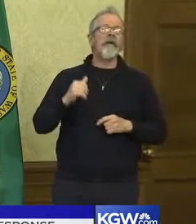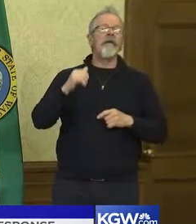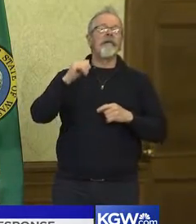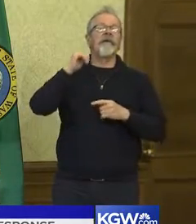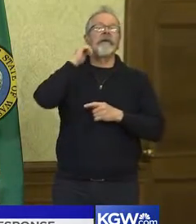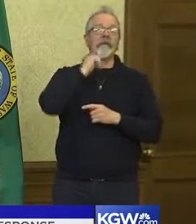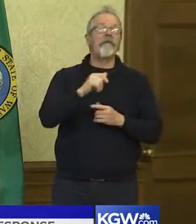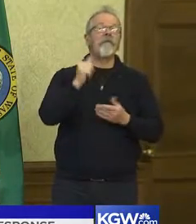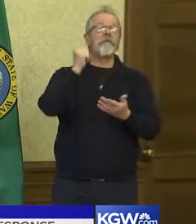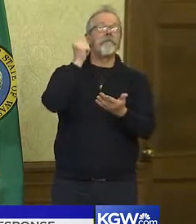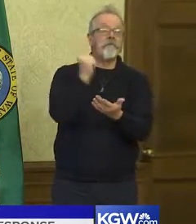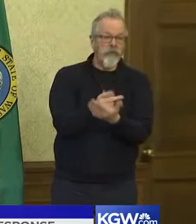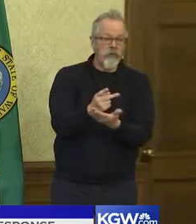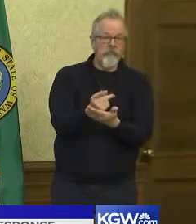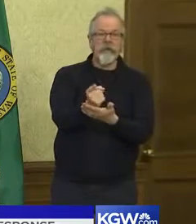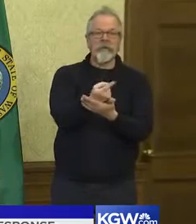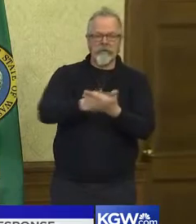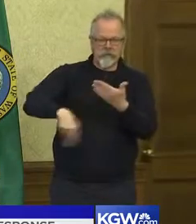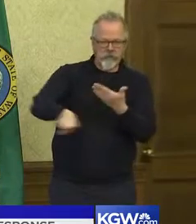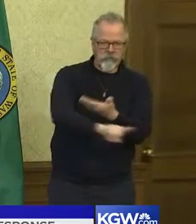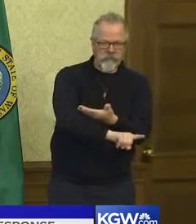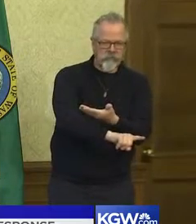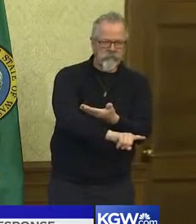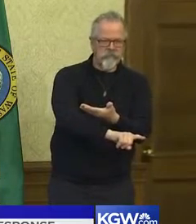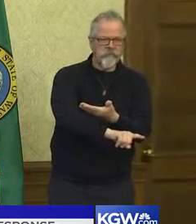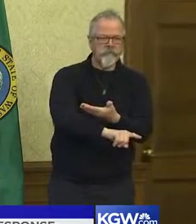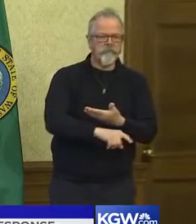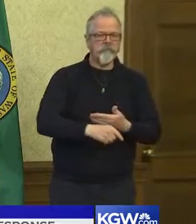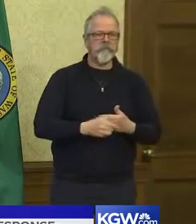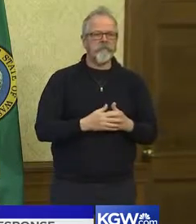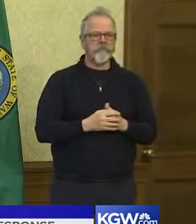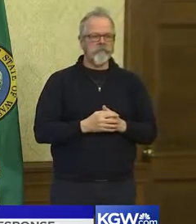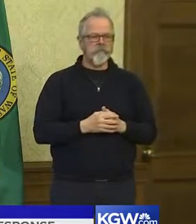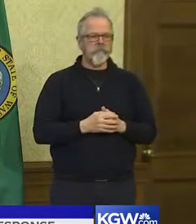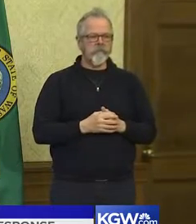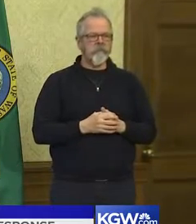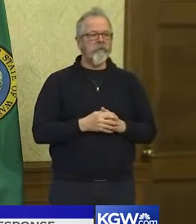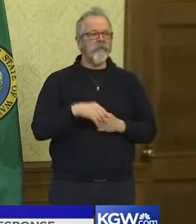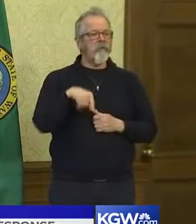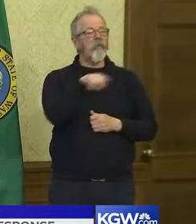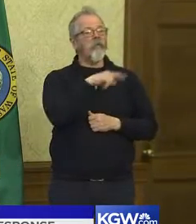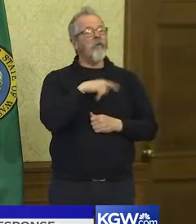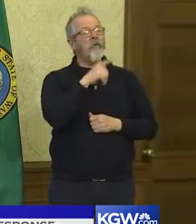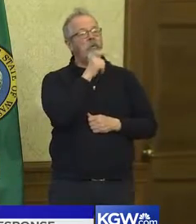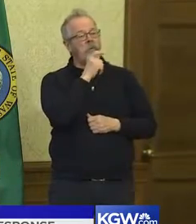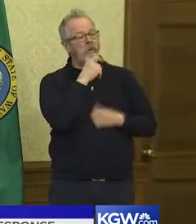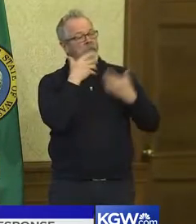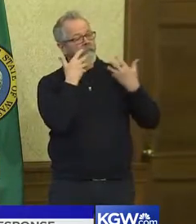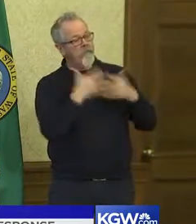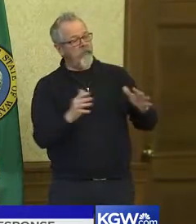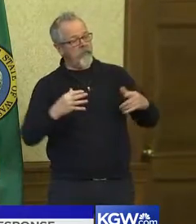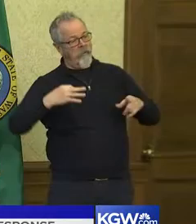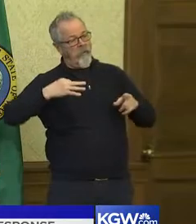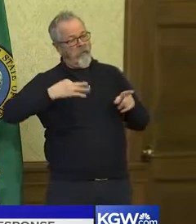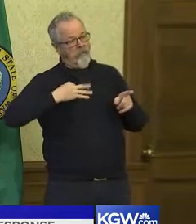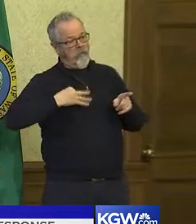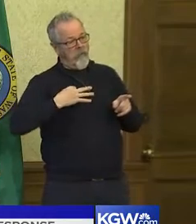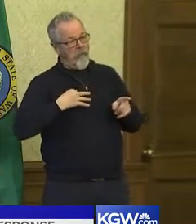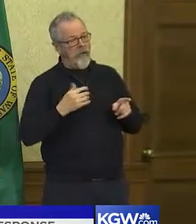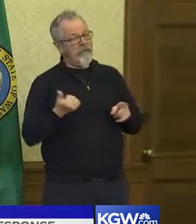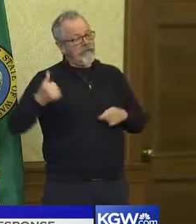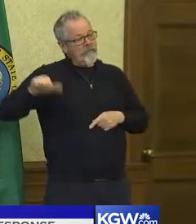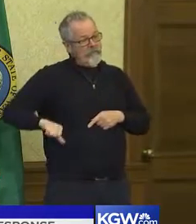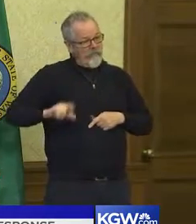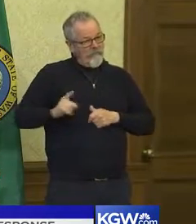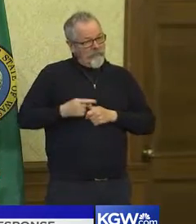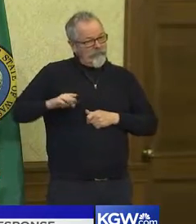a note to all of those who have applied and not been able to be approved thus far to invite them to come